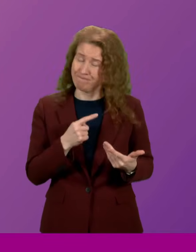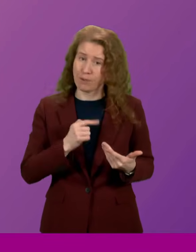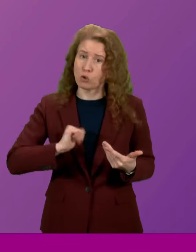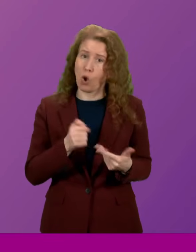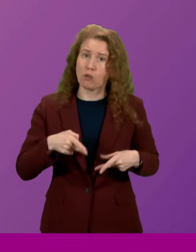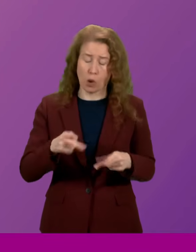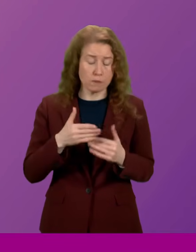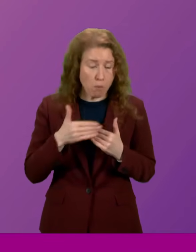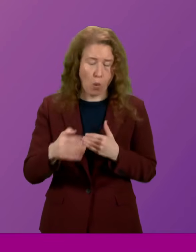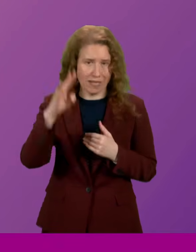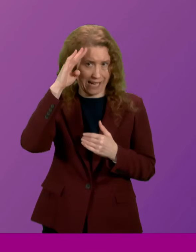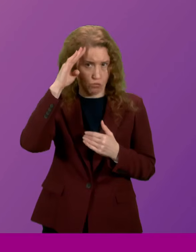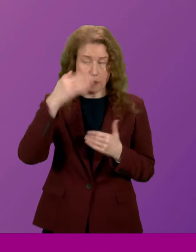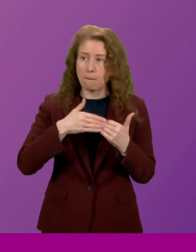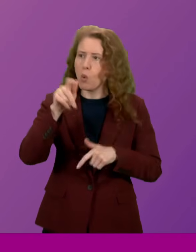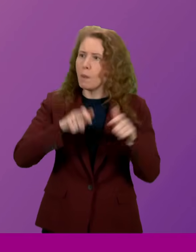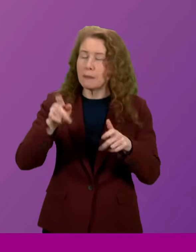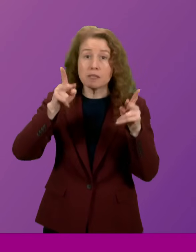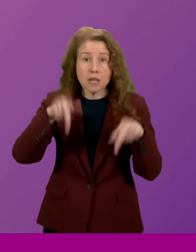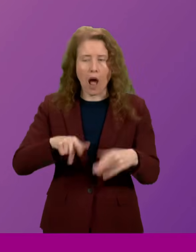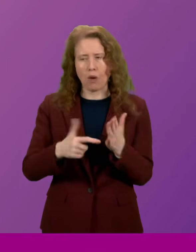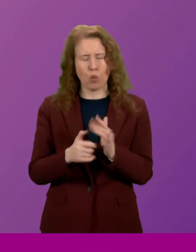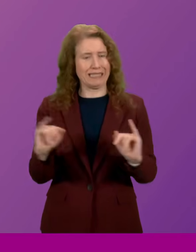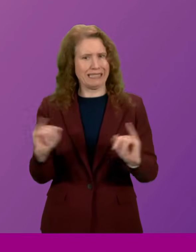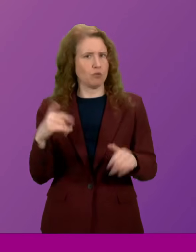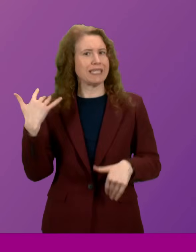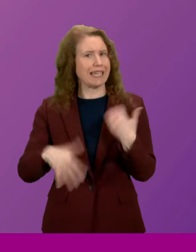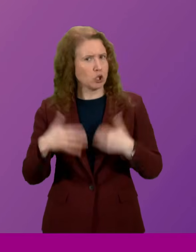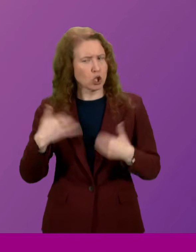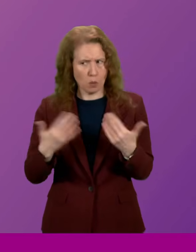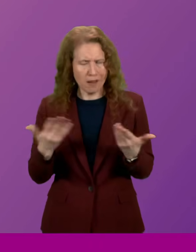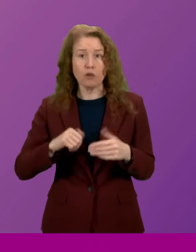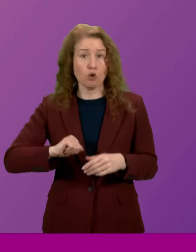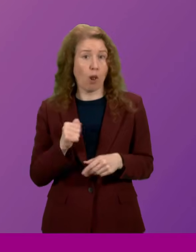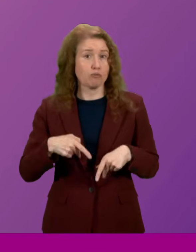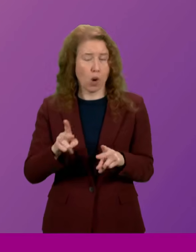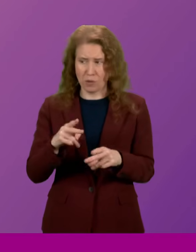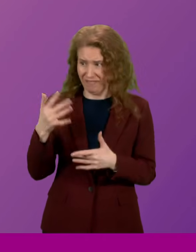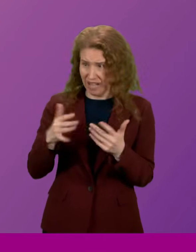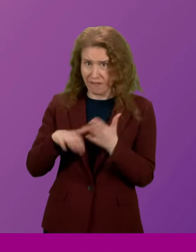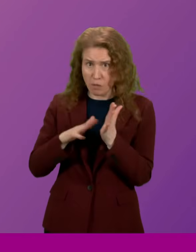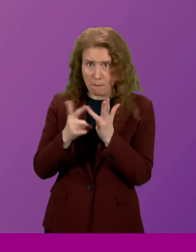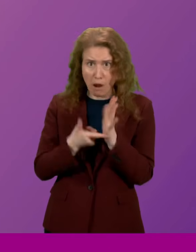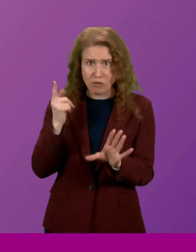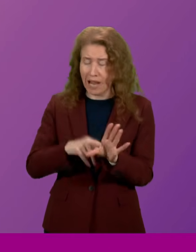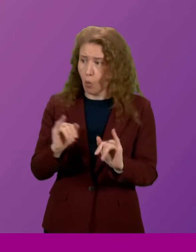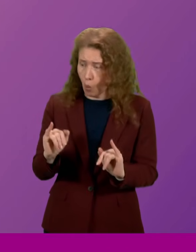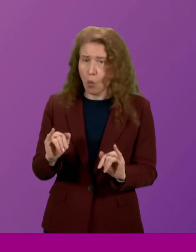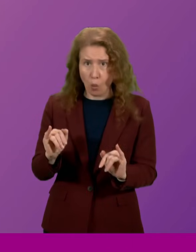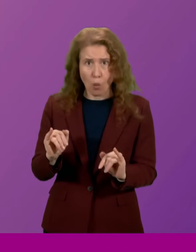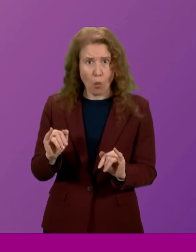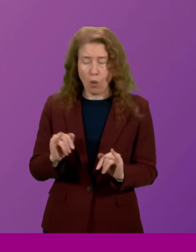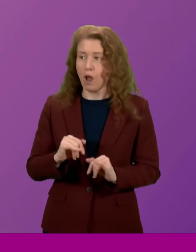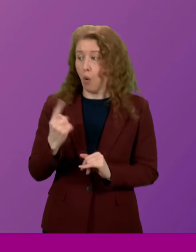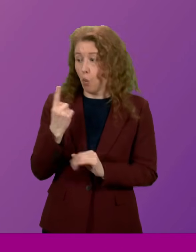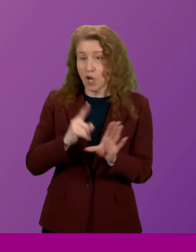dangerous. More people are dying or being seriously injured on Scotland's roads. And the figures for Murray are shocking and devastating.